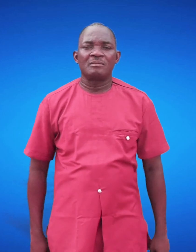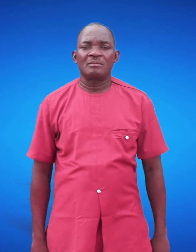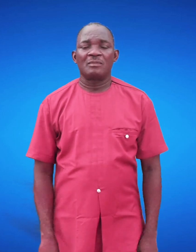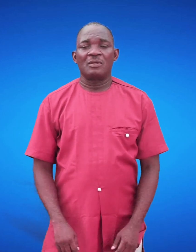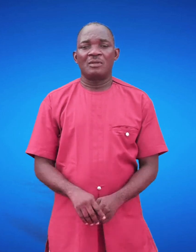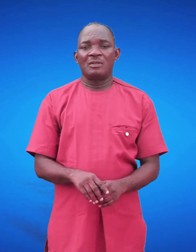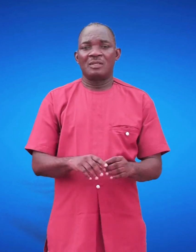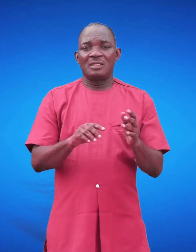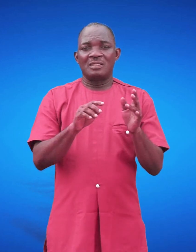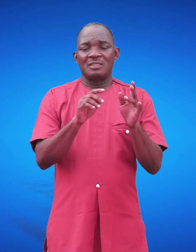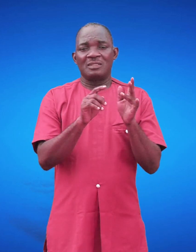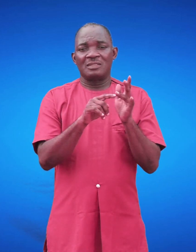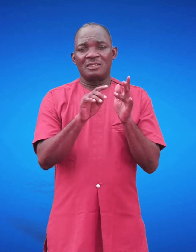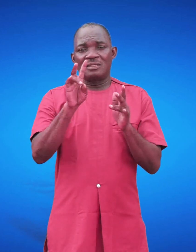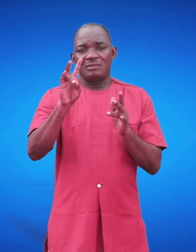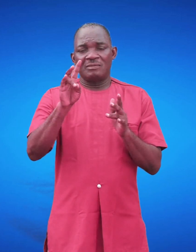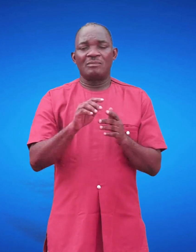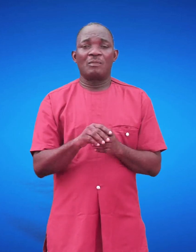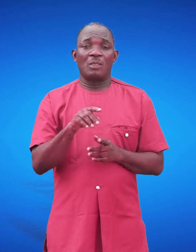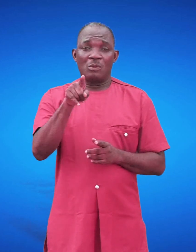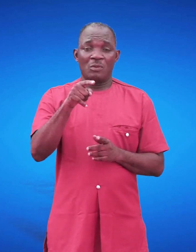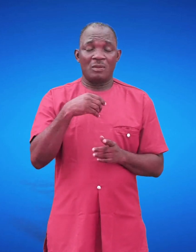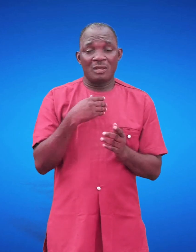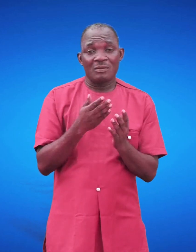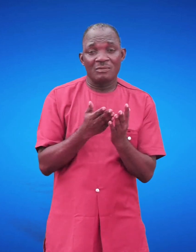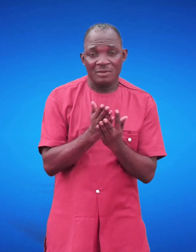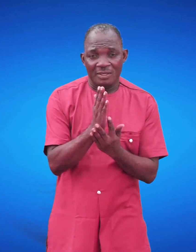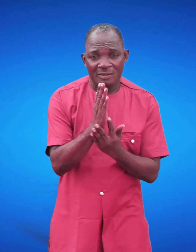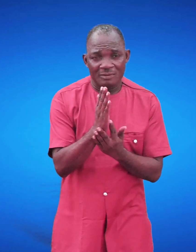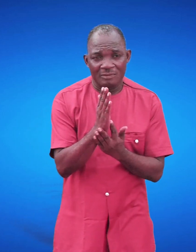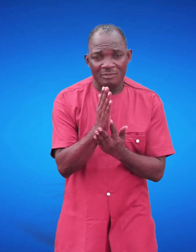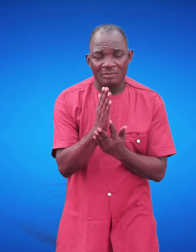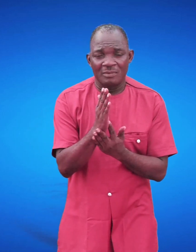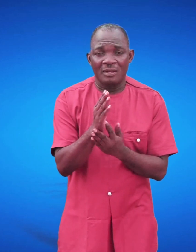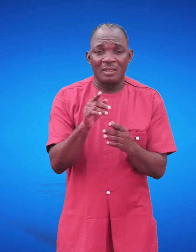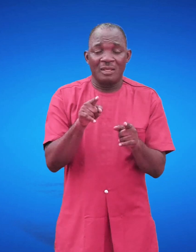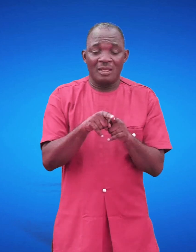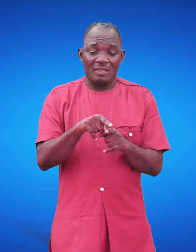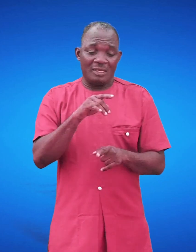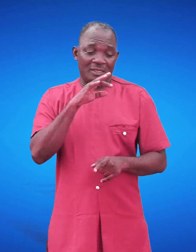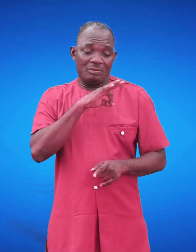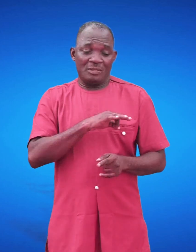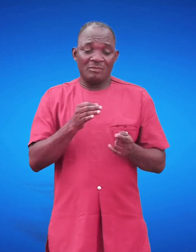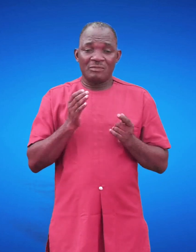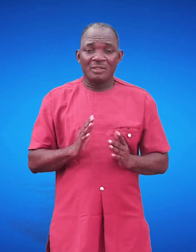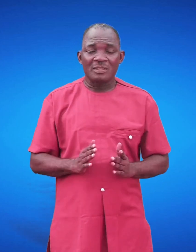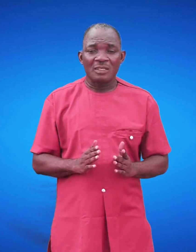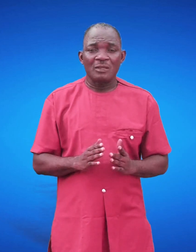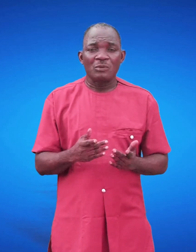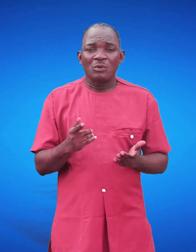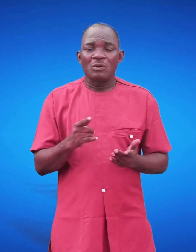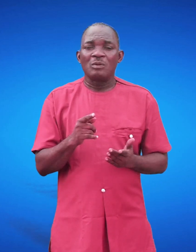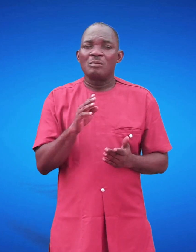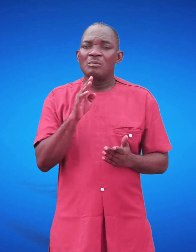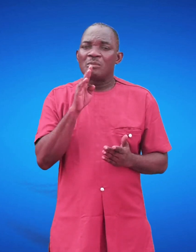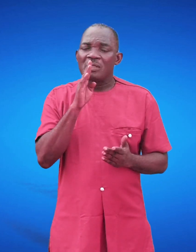7. You have the right as a beneficiary to be a